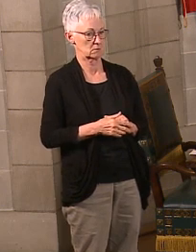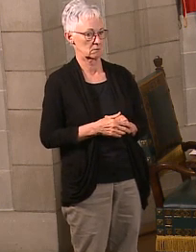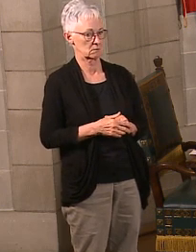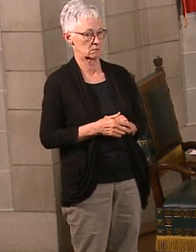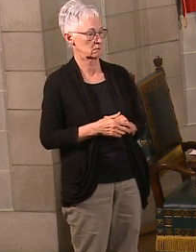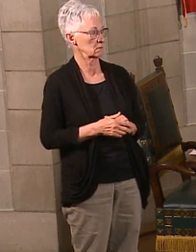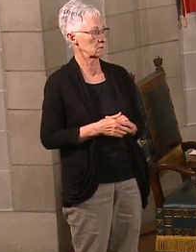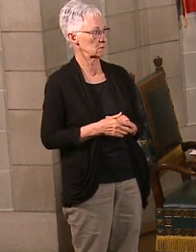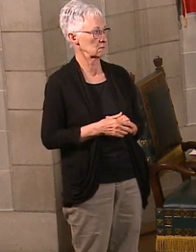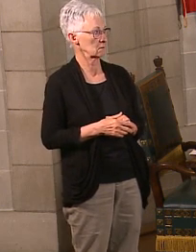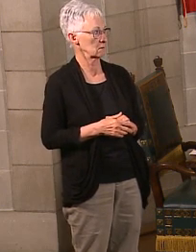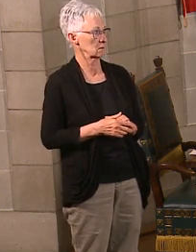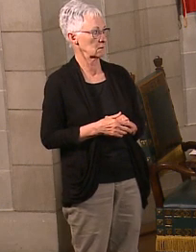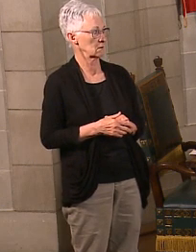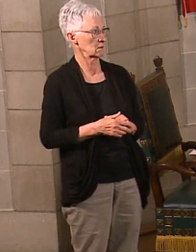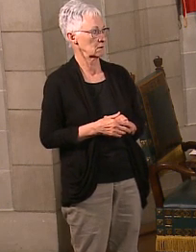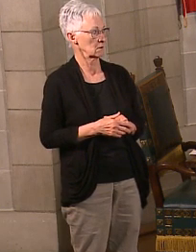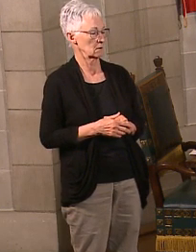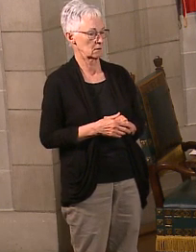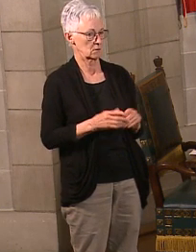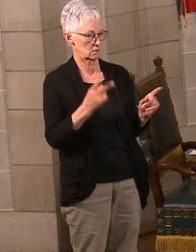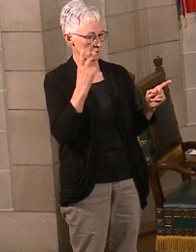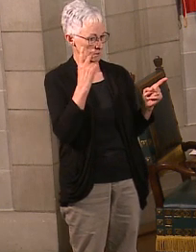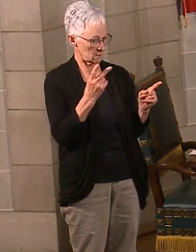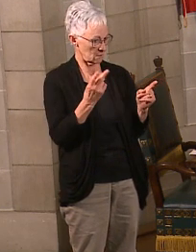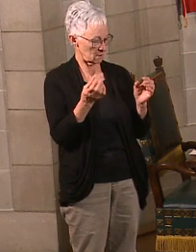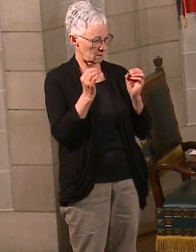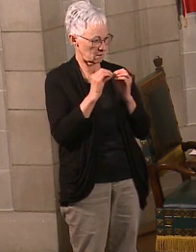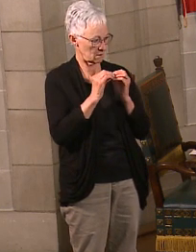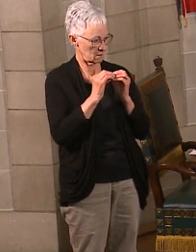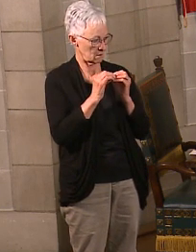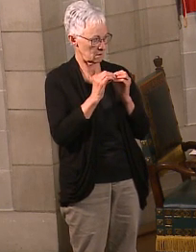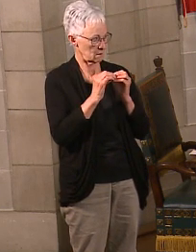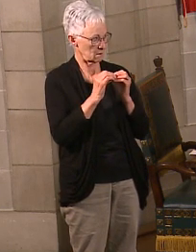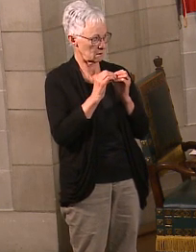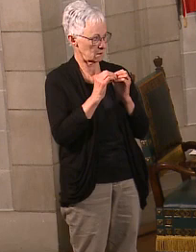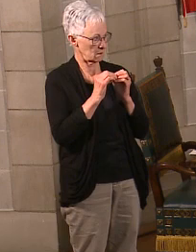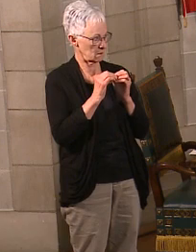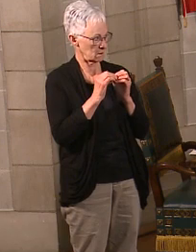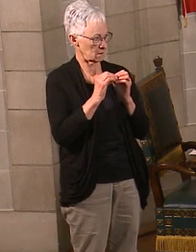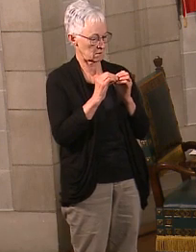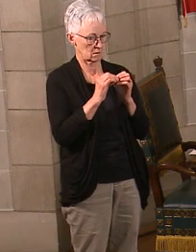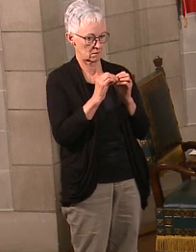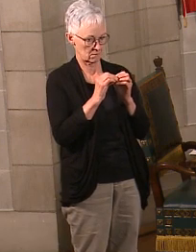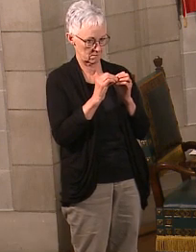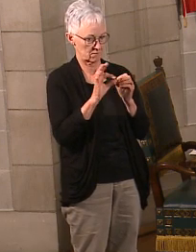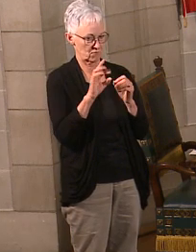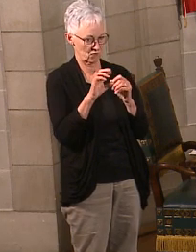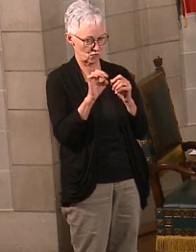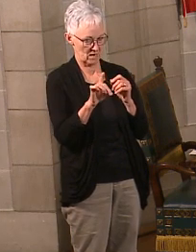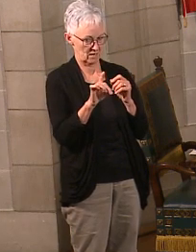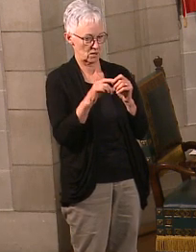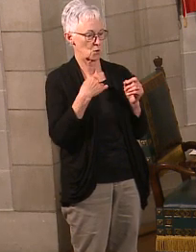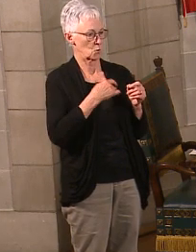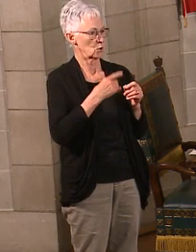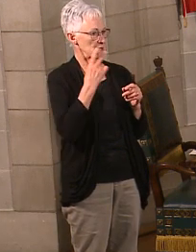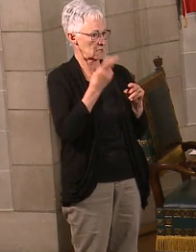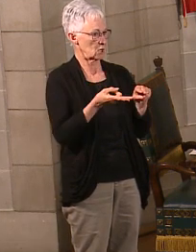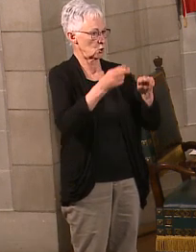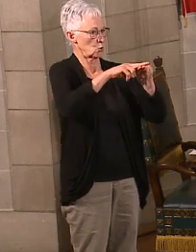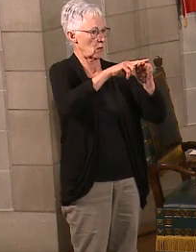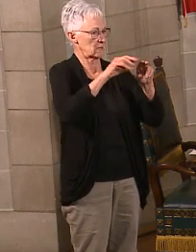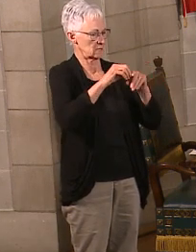coronavirus situation? A little bit, Read not, the question? I'm sorry, Fred Knapp, have we seen an increase in